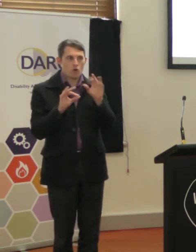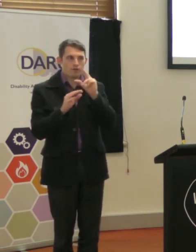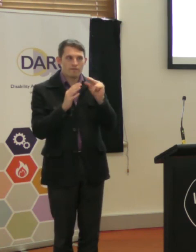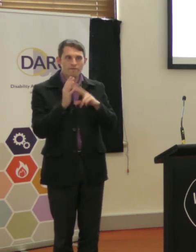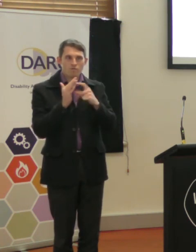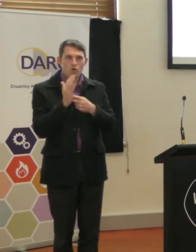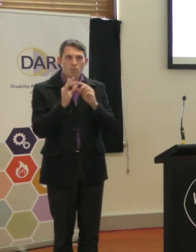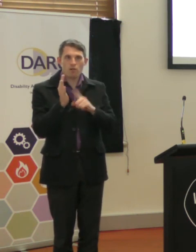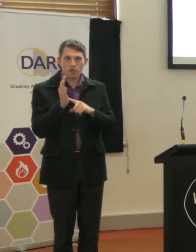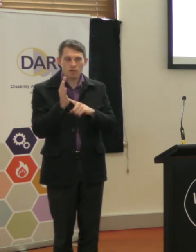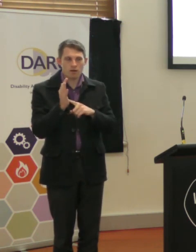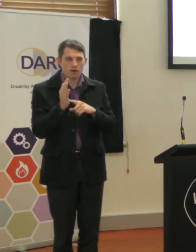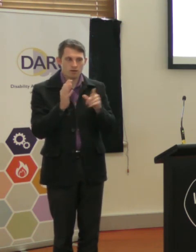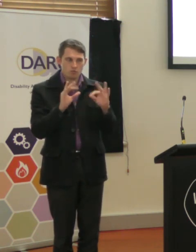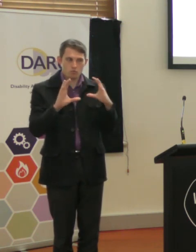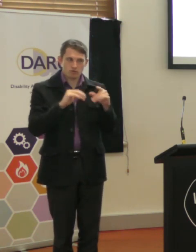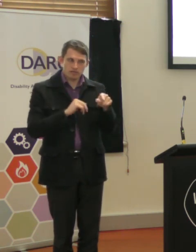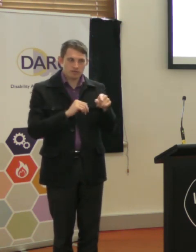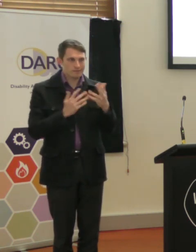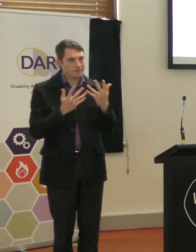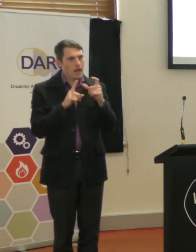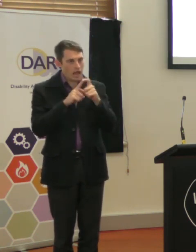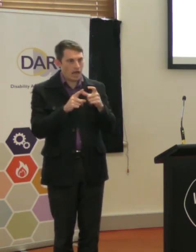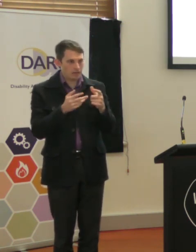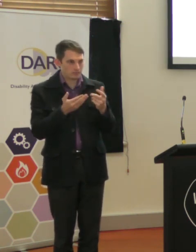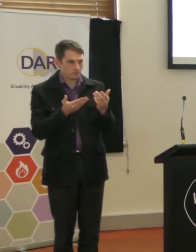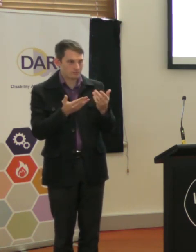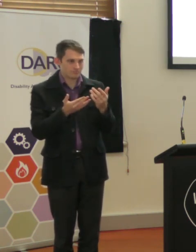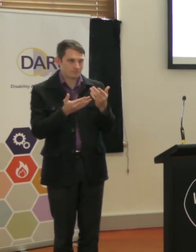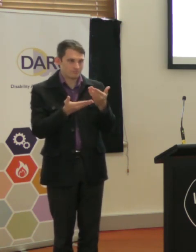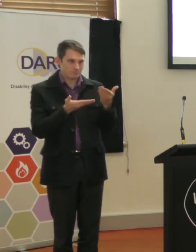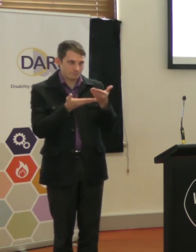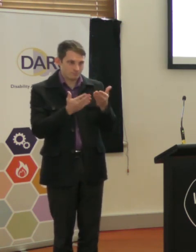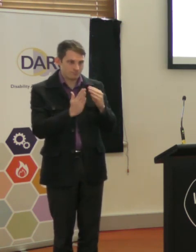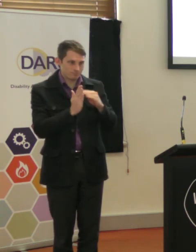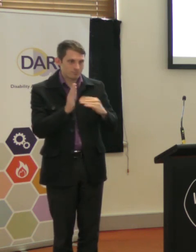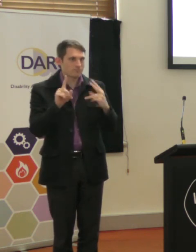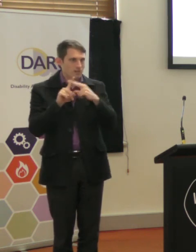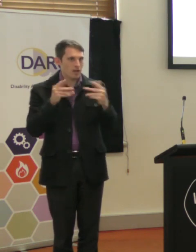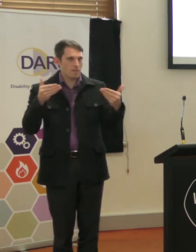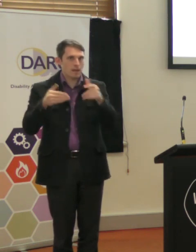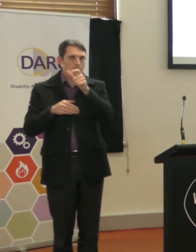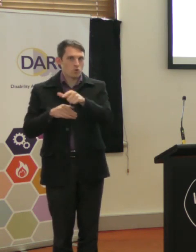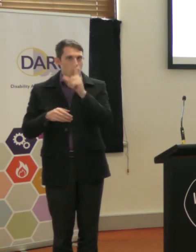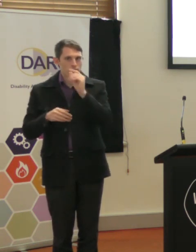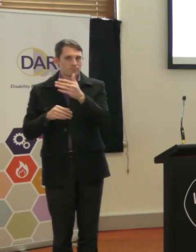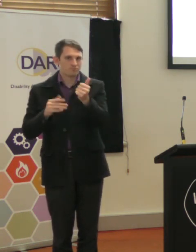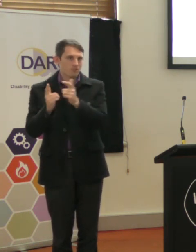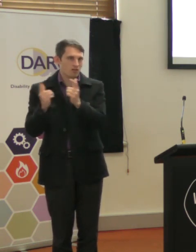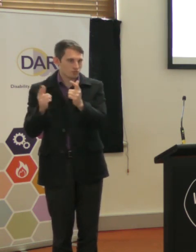difficult than with a client that doesn't have a disability, but they're not precluded from applying at